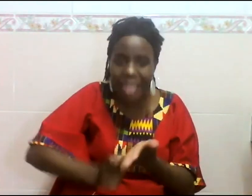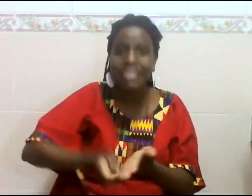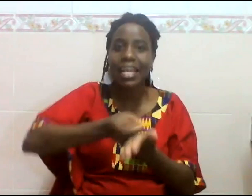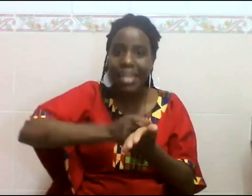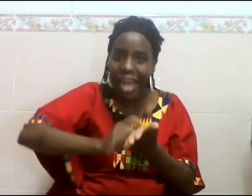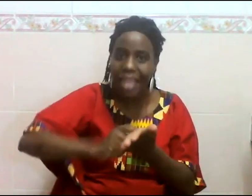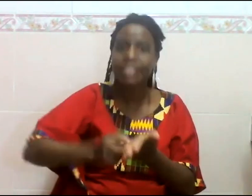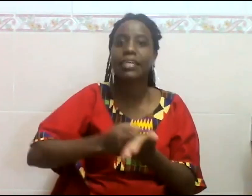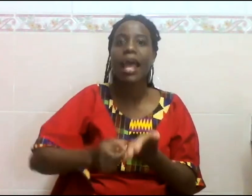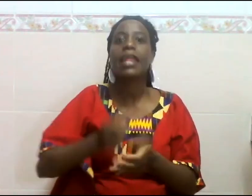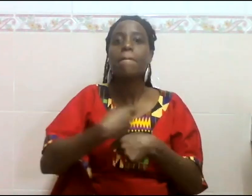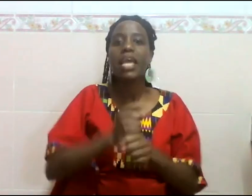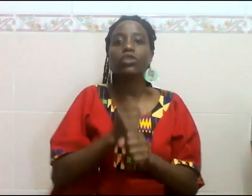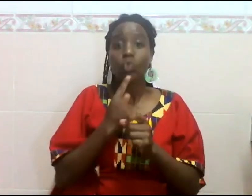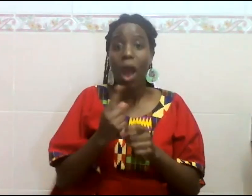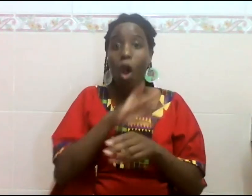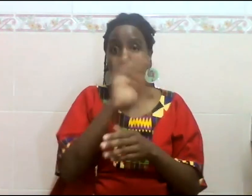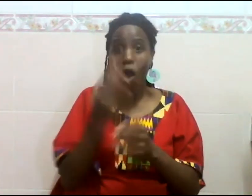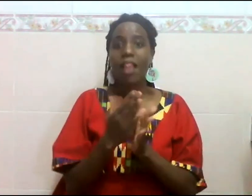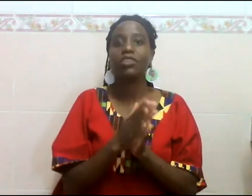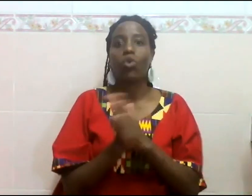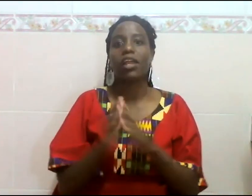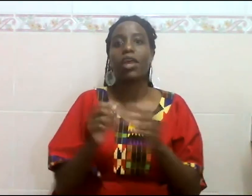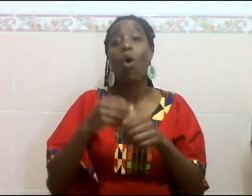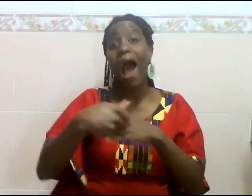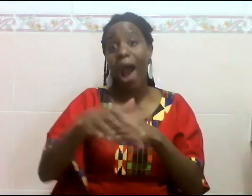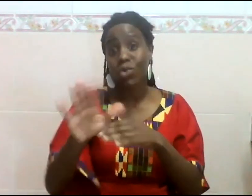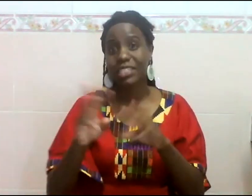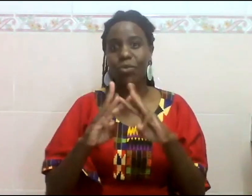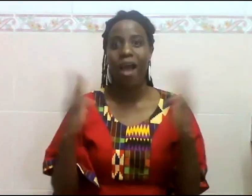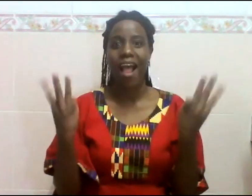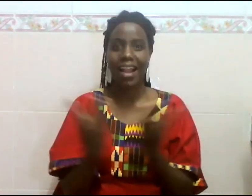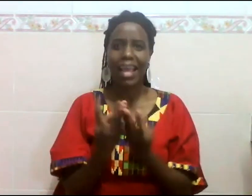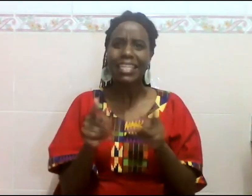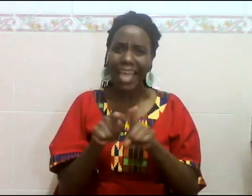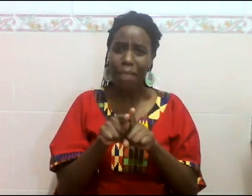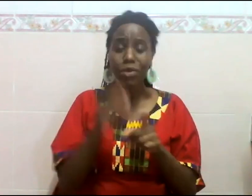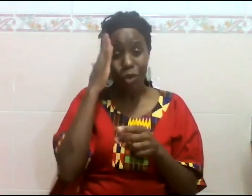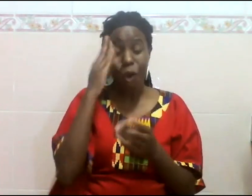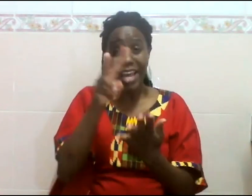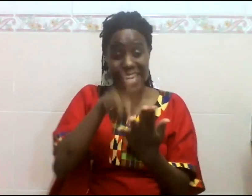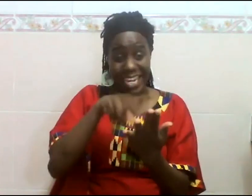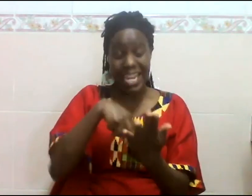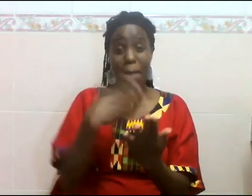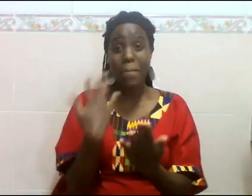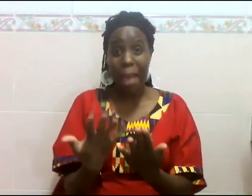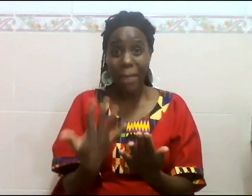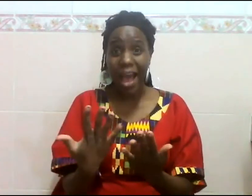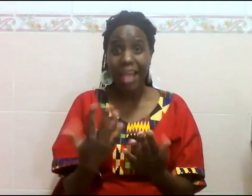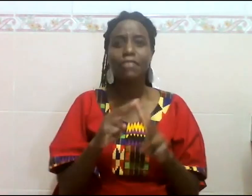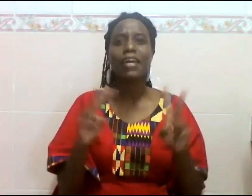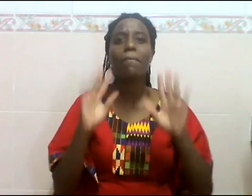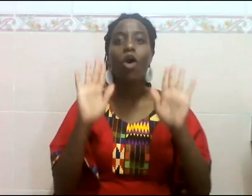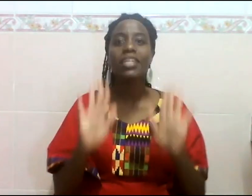paper. And as I'm sure you realize from reading it, the paper is essentially about what I was just talking about. It's kind of the history of